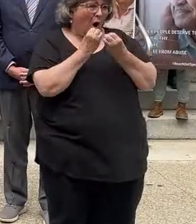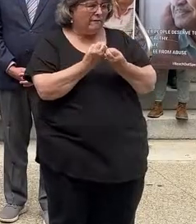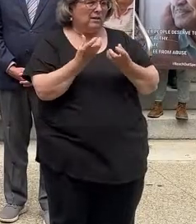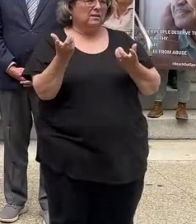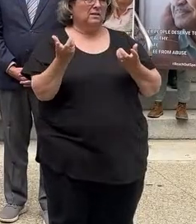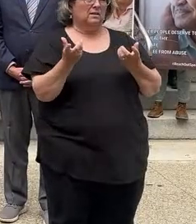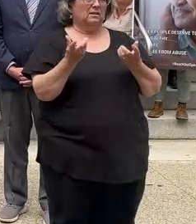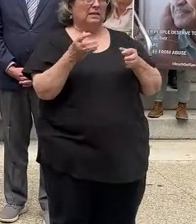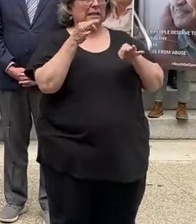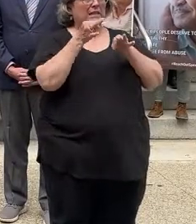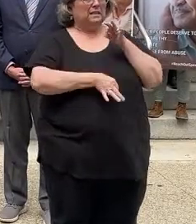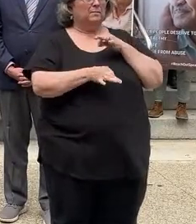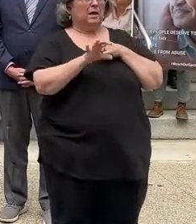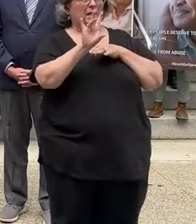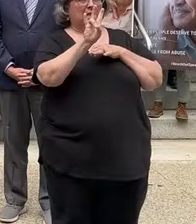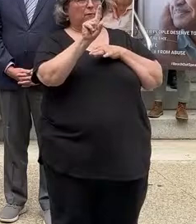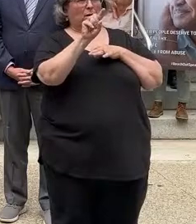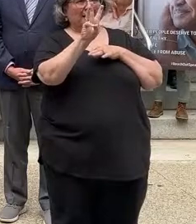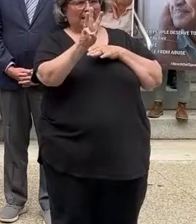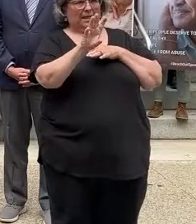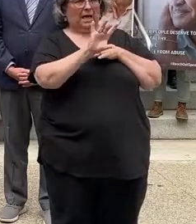office is simple enough. It's